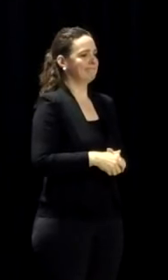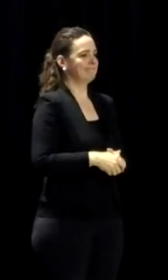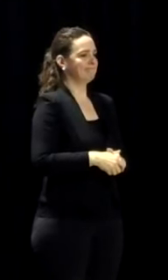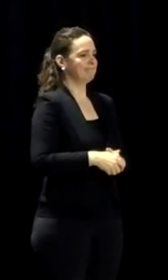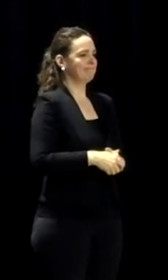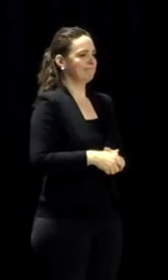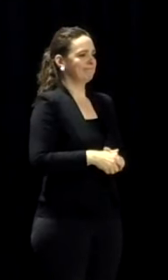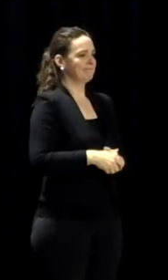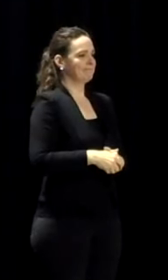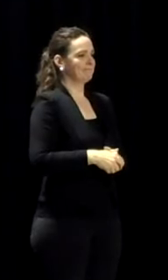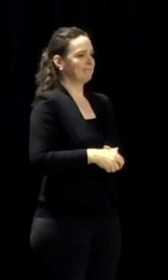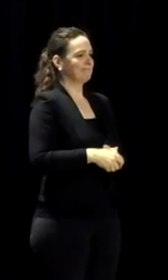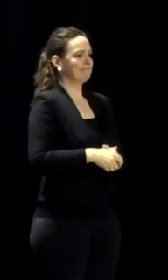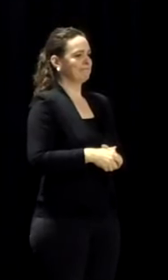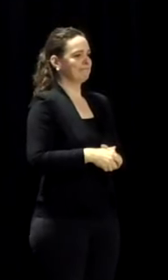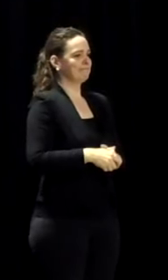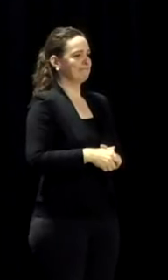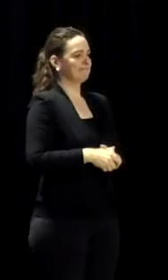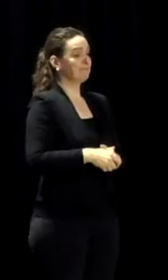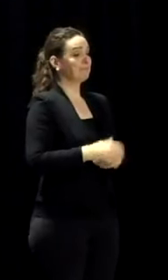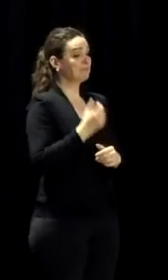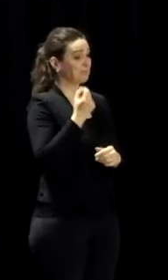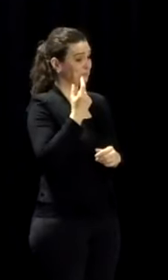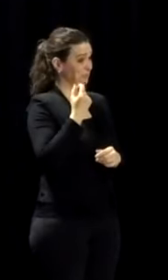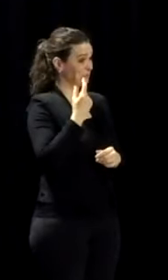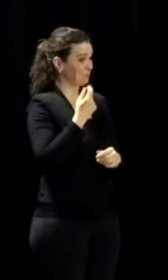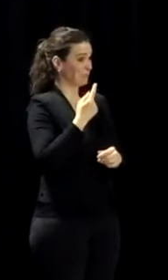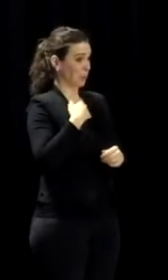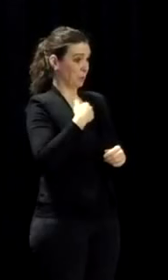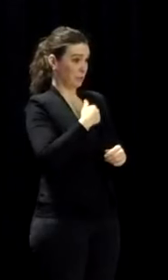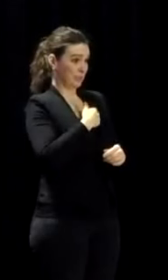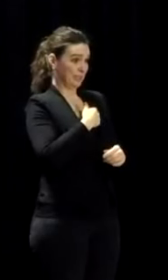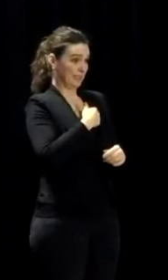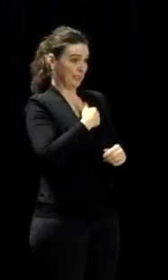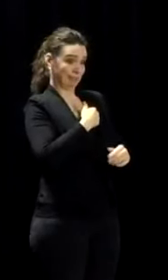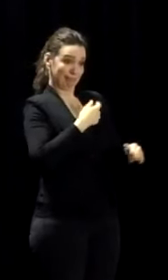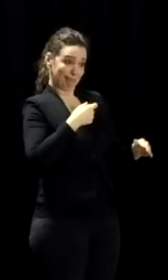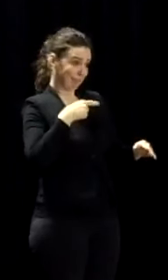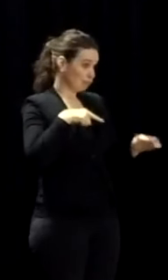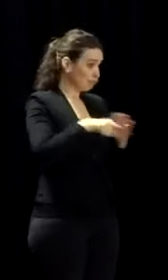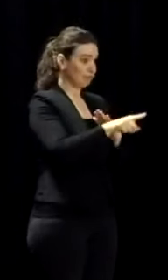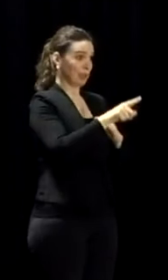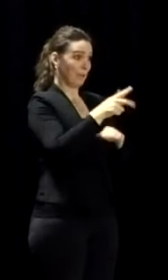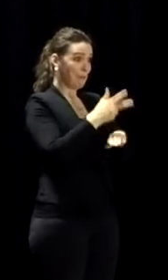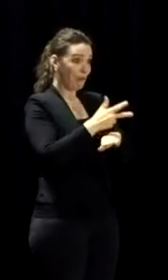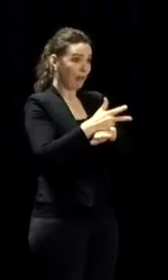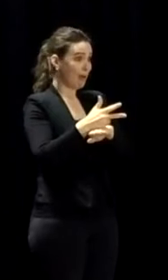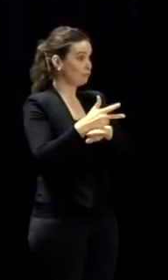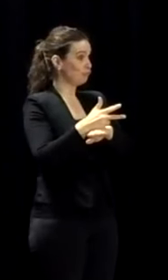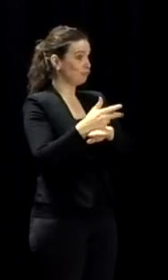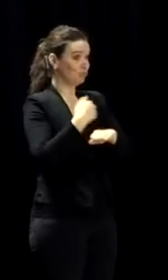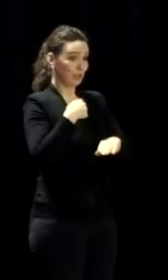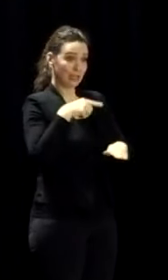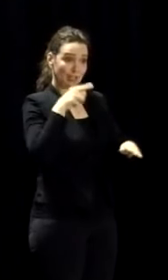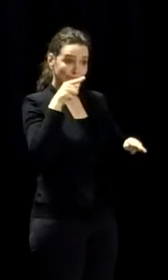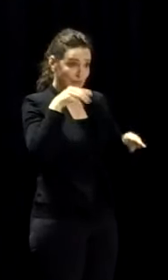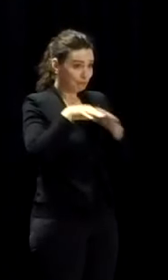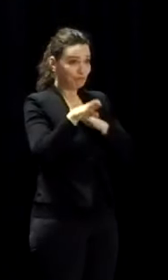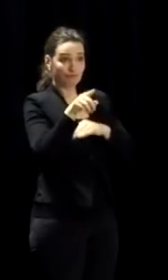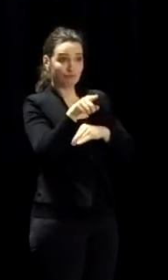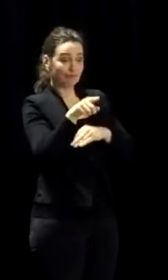first reaction was to go up to the parks myself. Well, actually, I asked the deputy mayor to come with me, and she quickly reminded me that the kids probably weren't going to listen